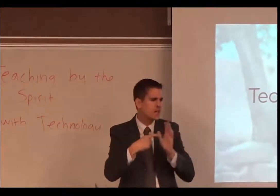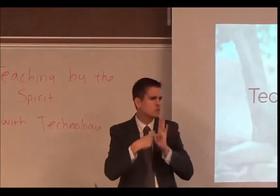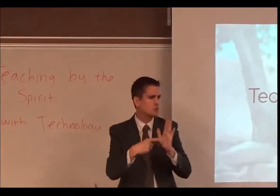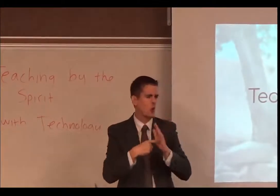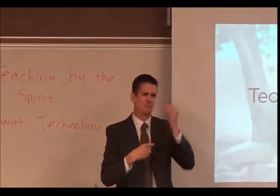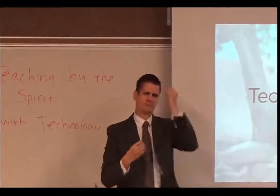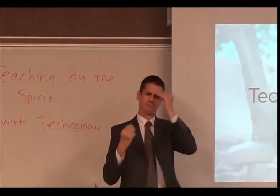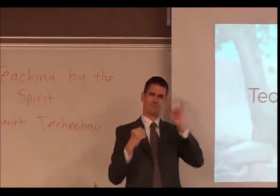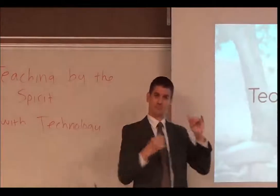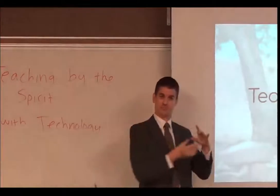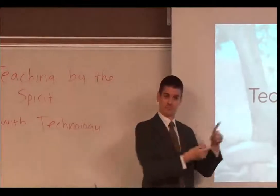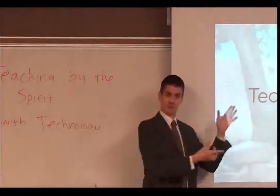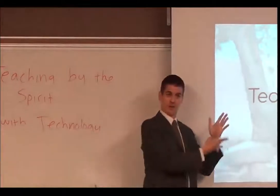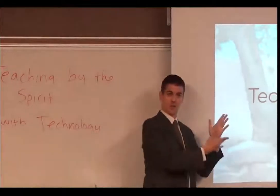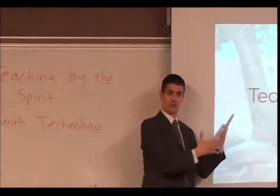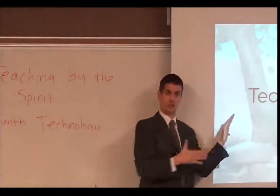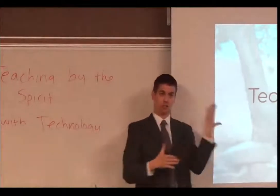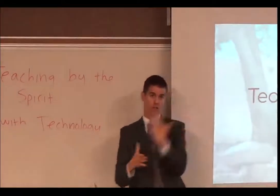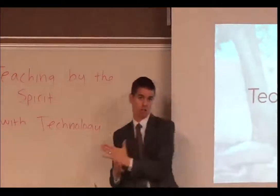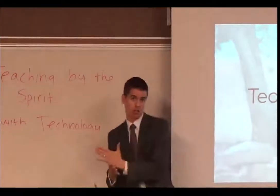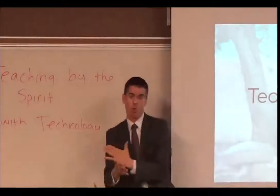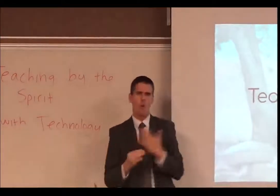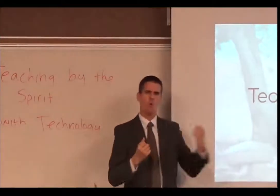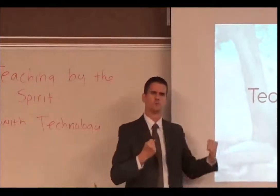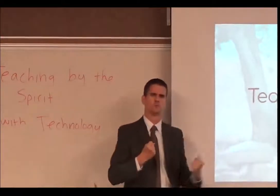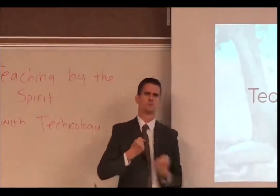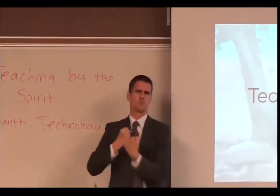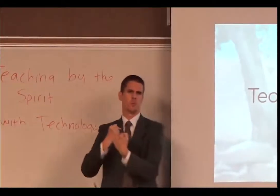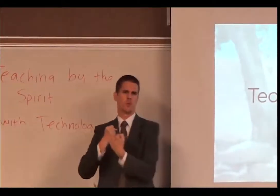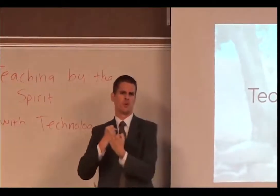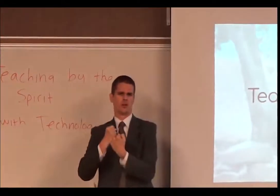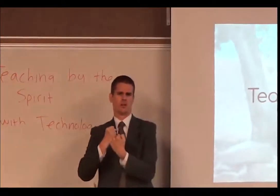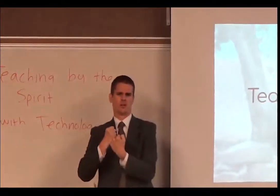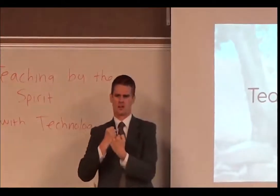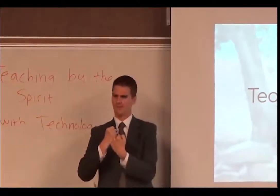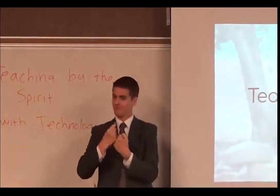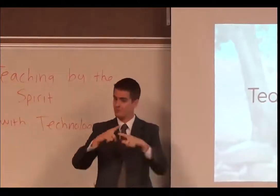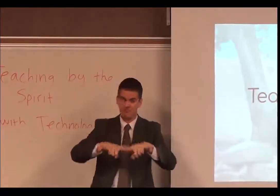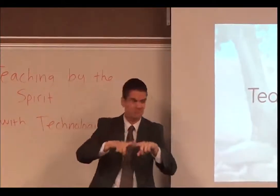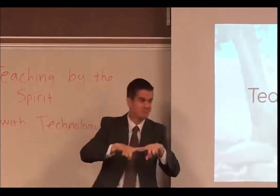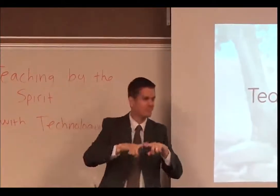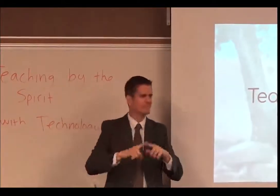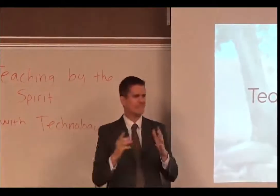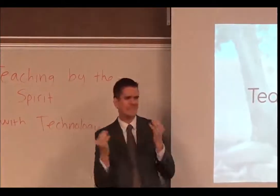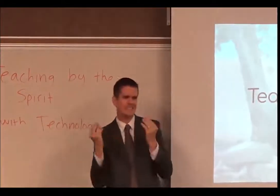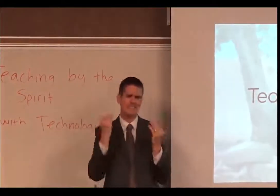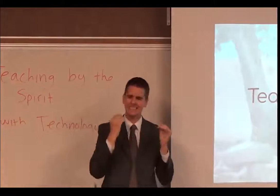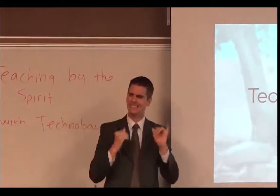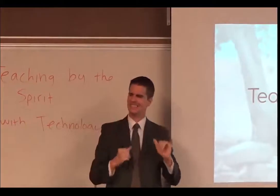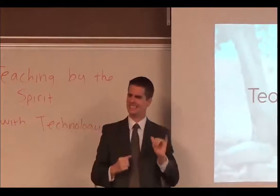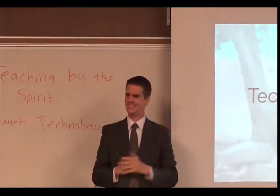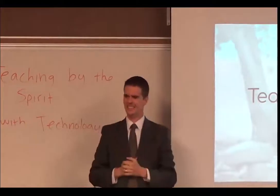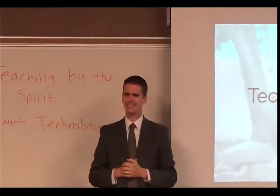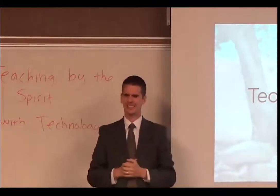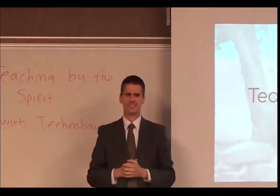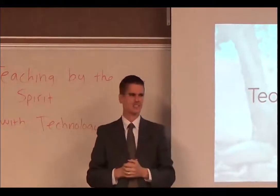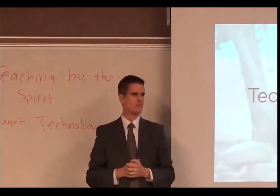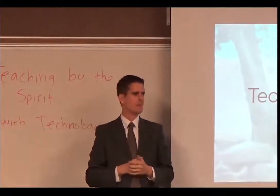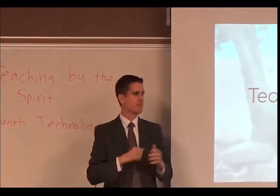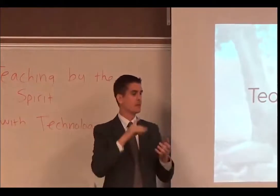that. I have a couple examples to show with technology, whether it's supporting and whether it's distracting. So I want you to think